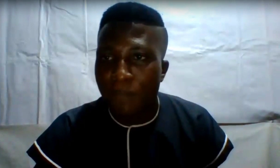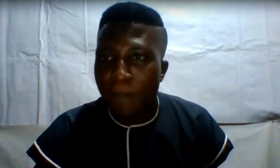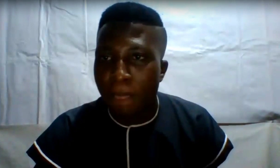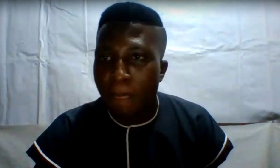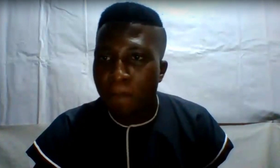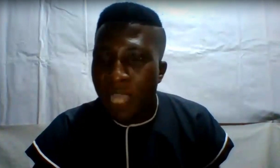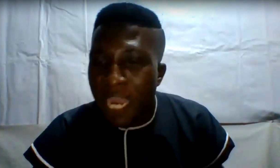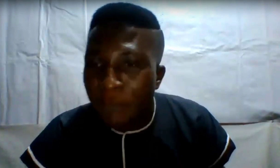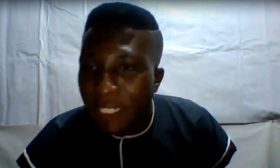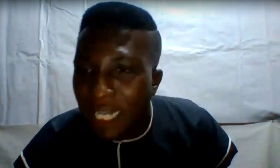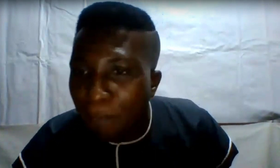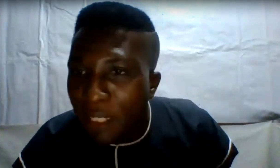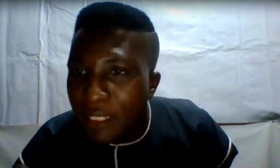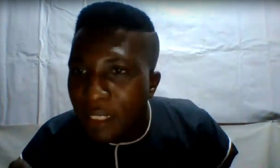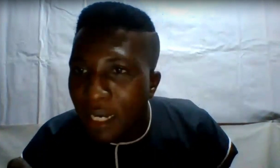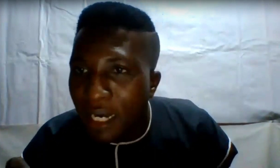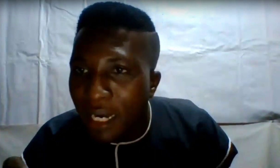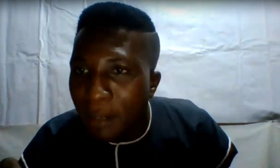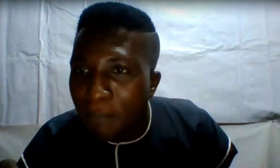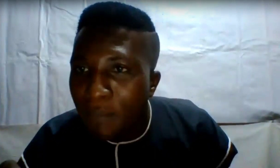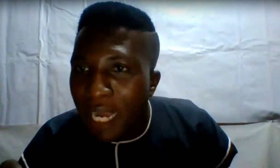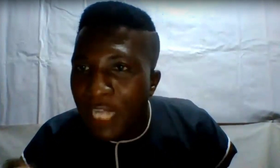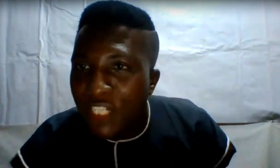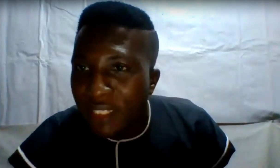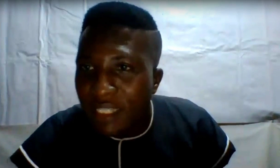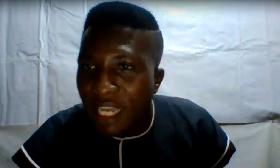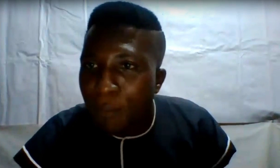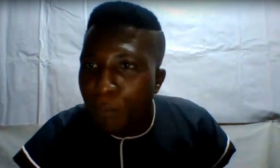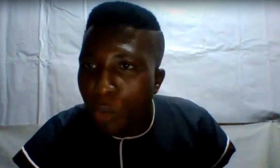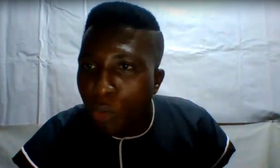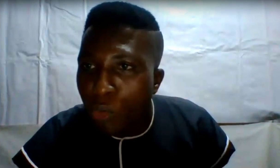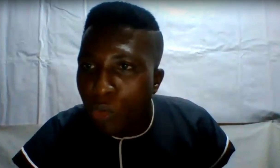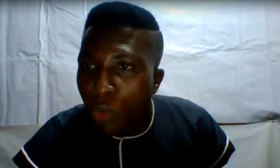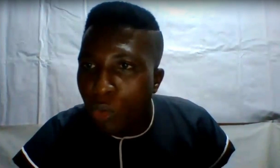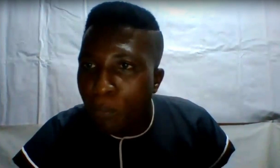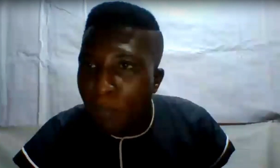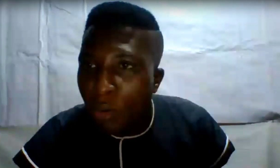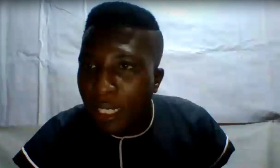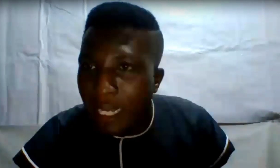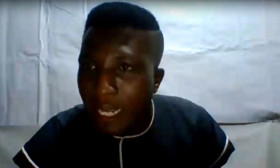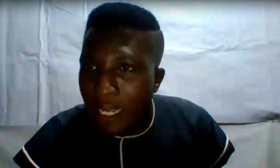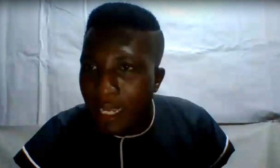Ajasa Moromoke, please be preparing.